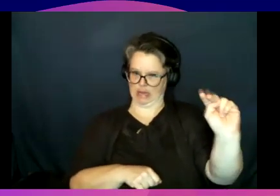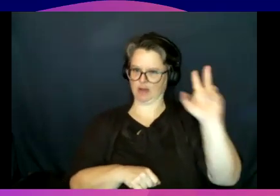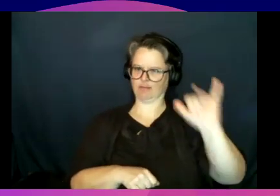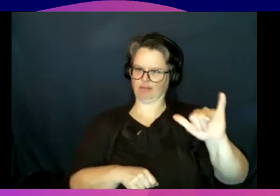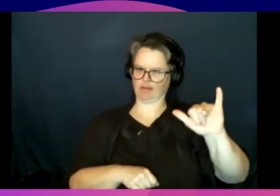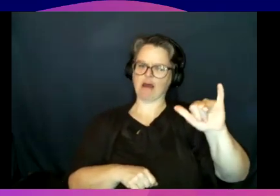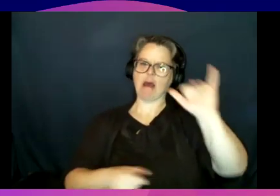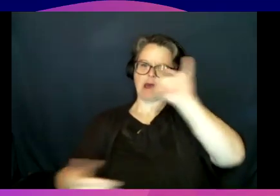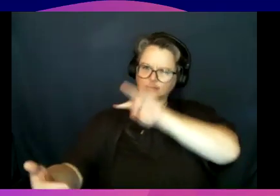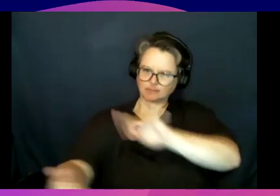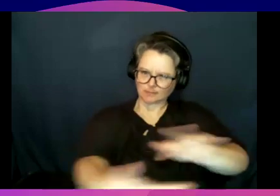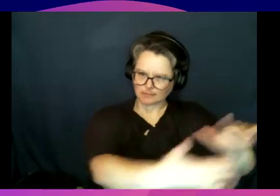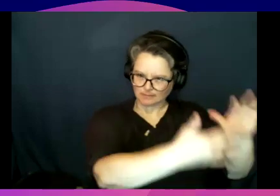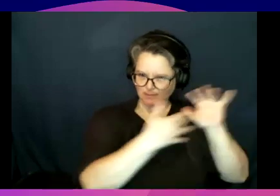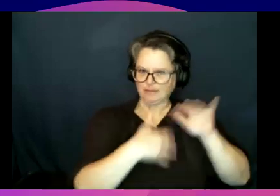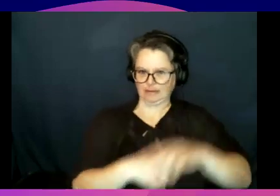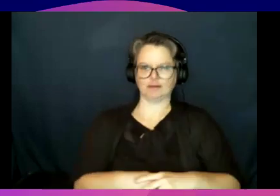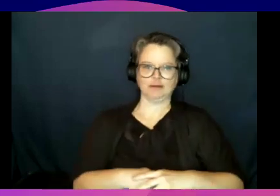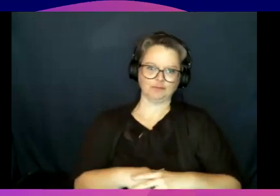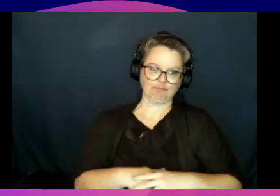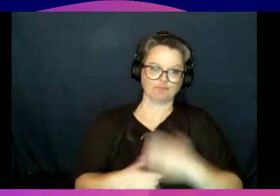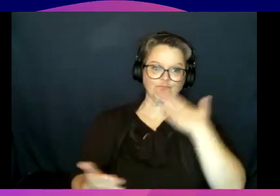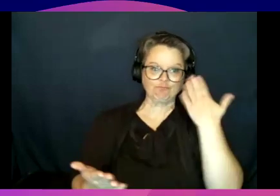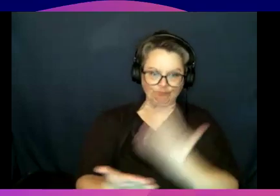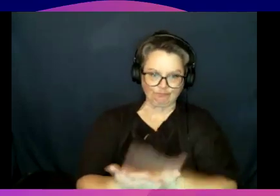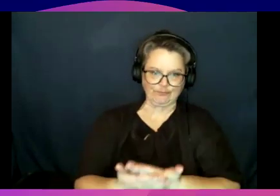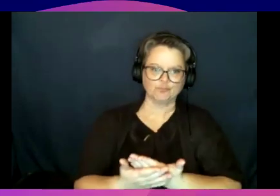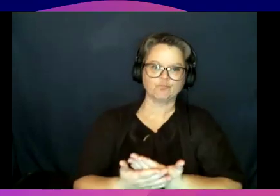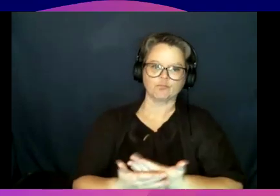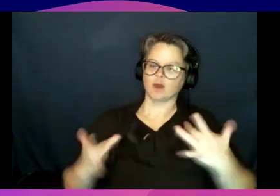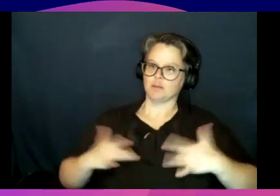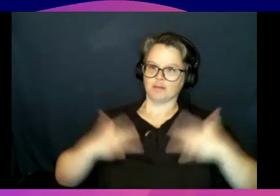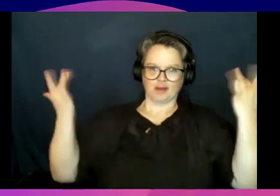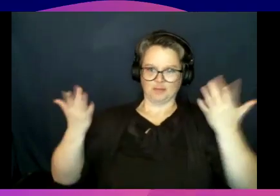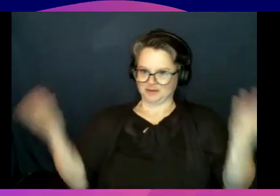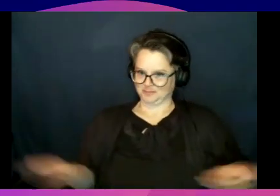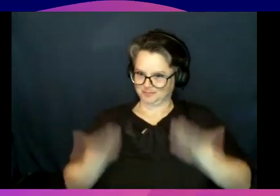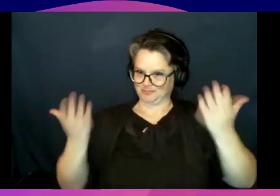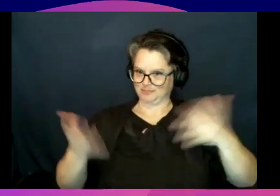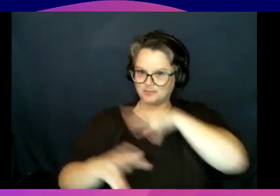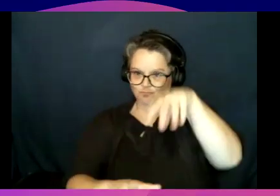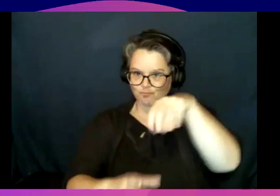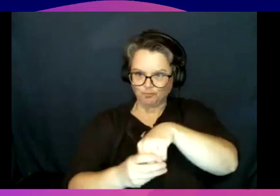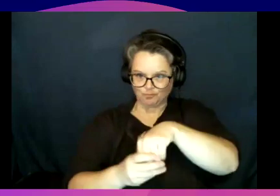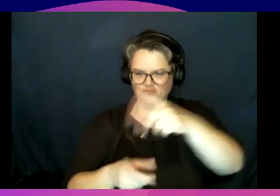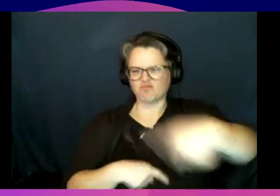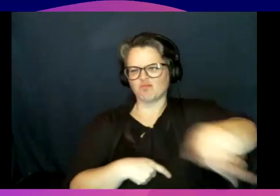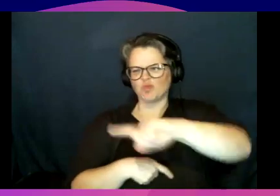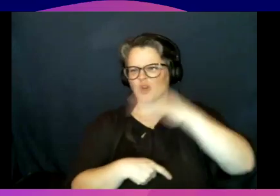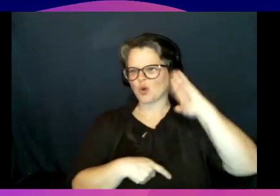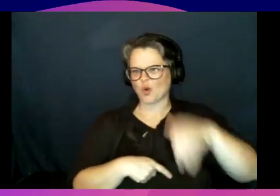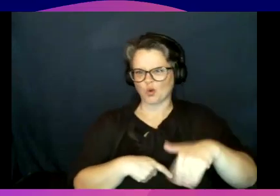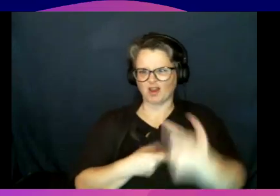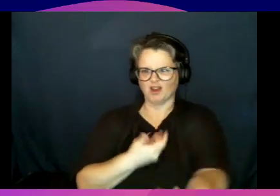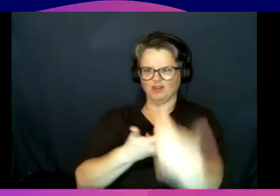with some wonderful co-presenters, and of course, all of you joining and listening in today. We know you're all really busy and appreciate the time you're taking